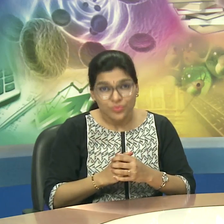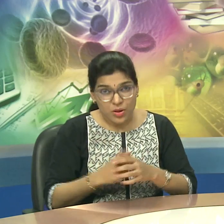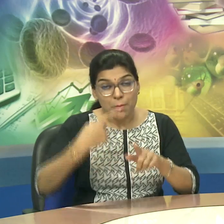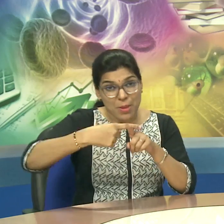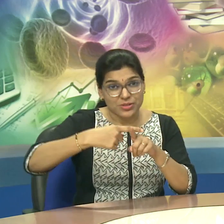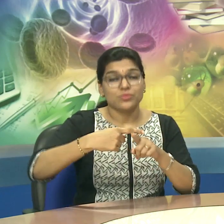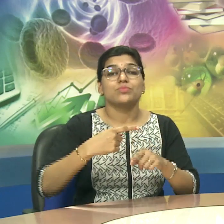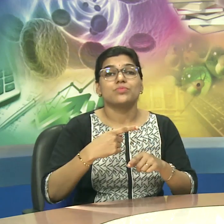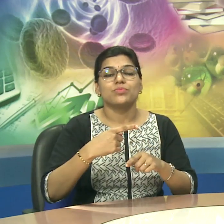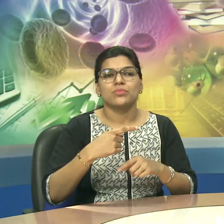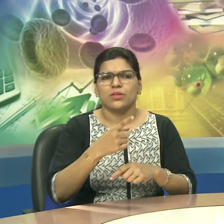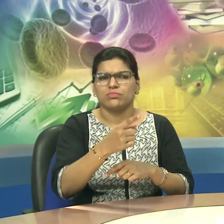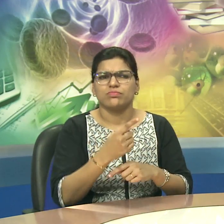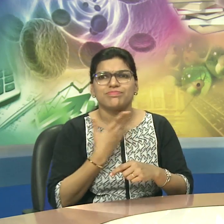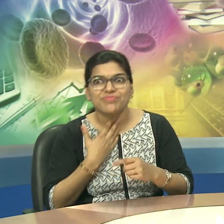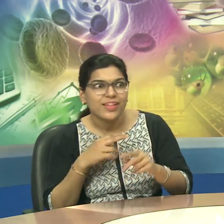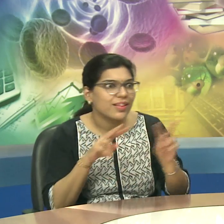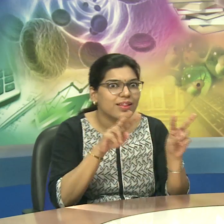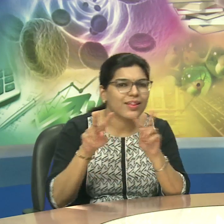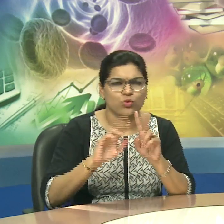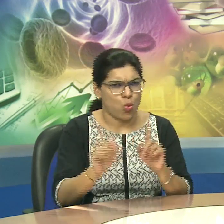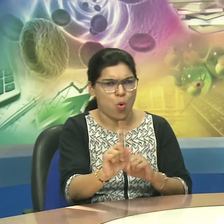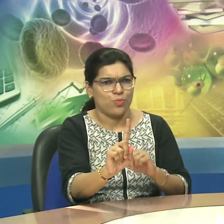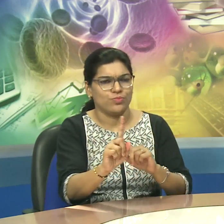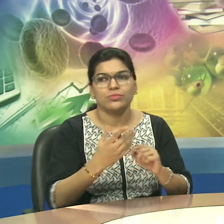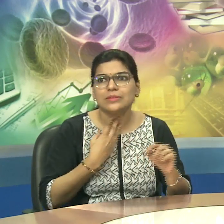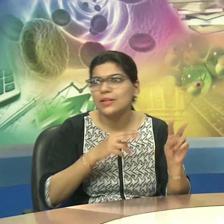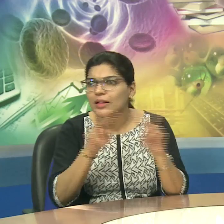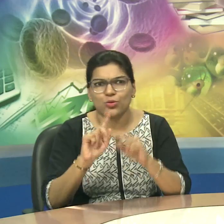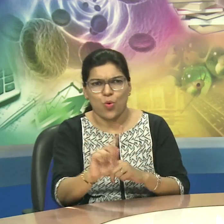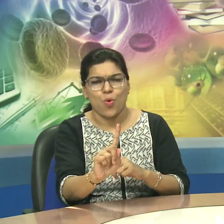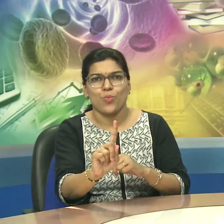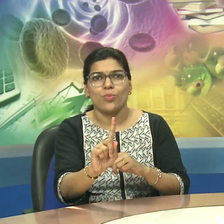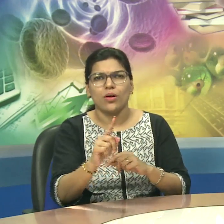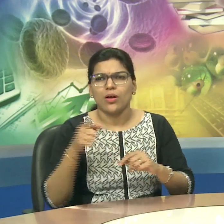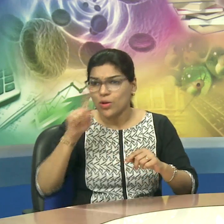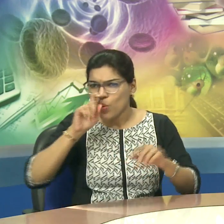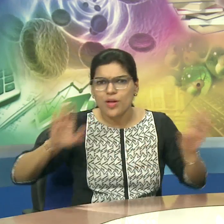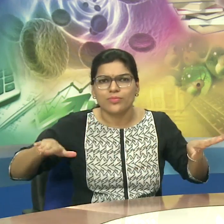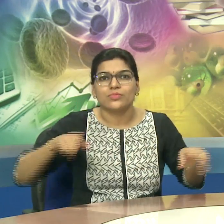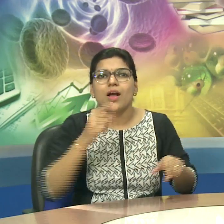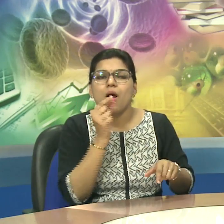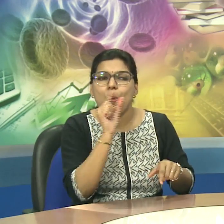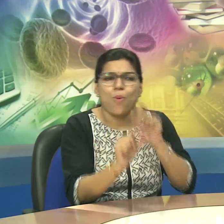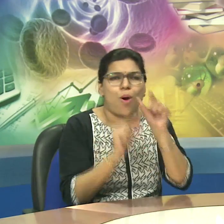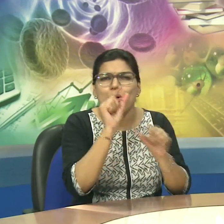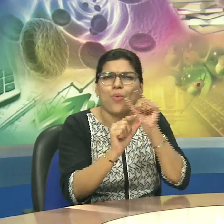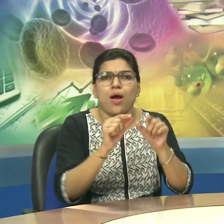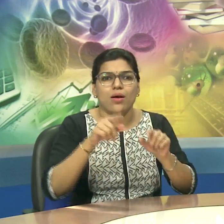boys, for the students, and some teaching sentences like don't be greedy, don't be